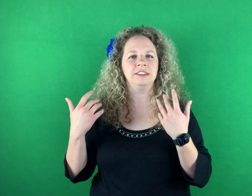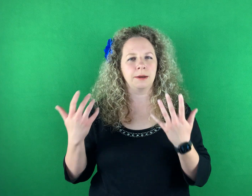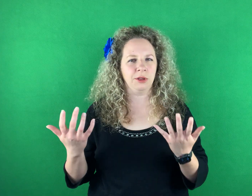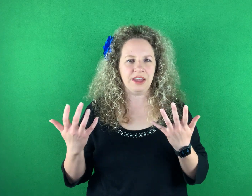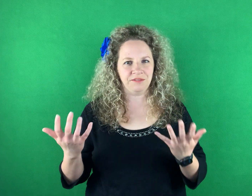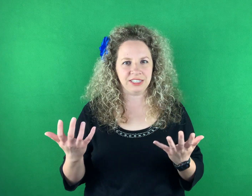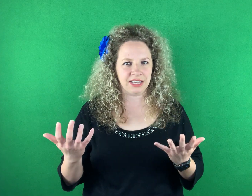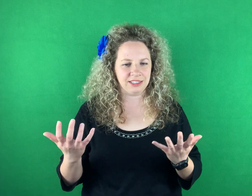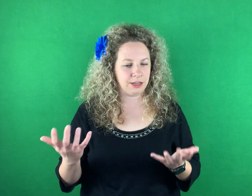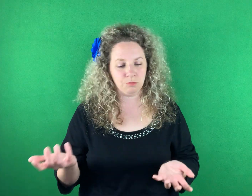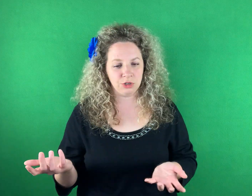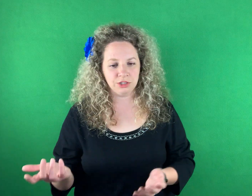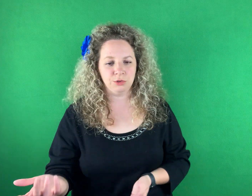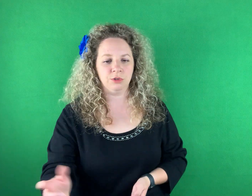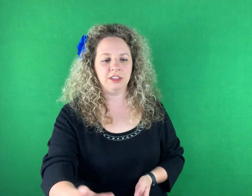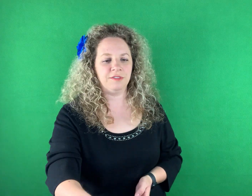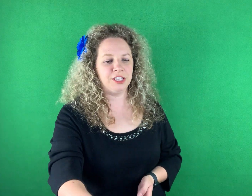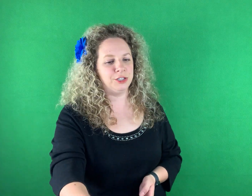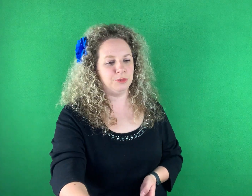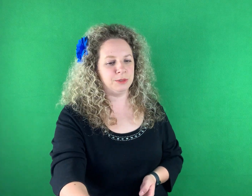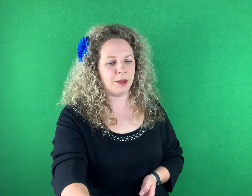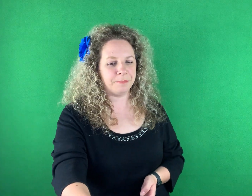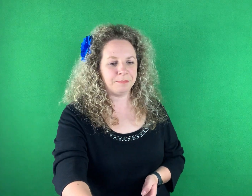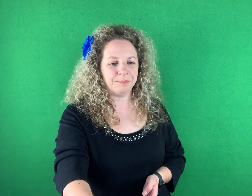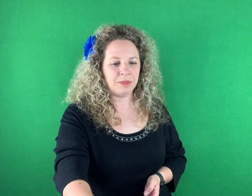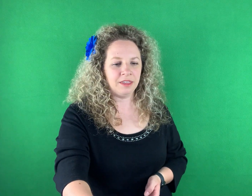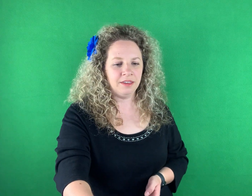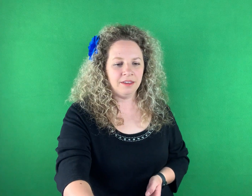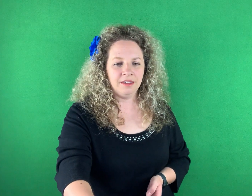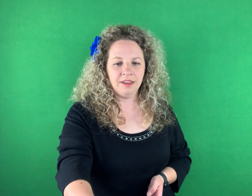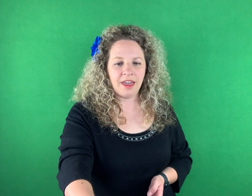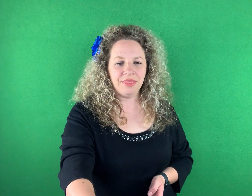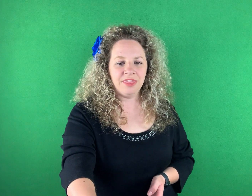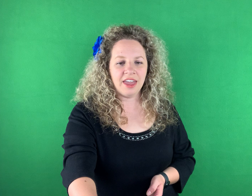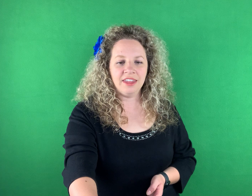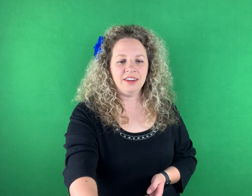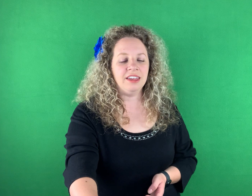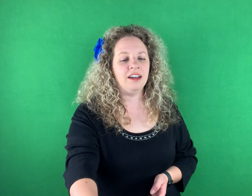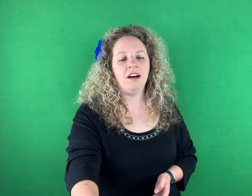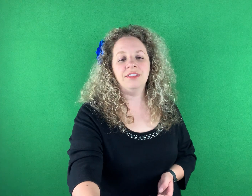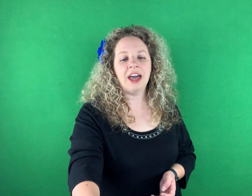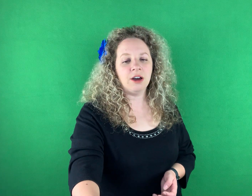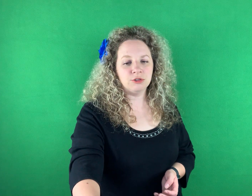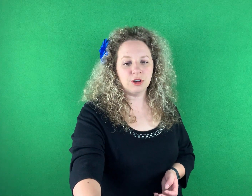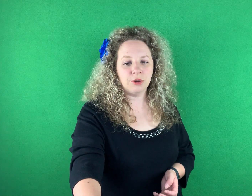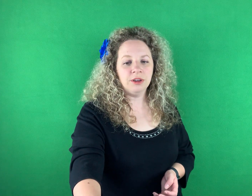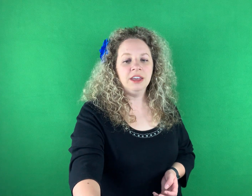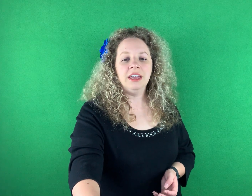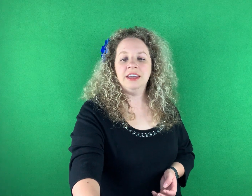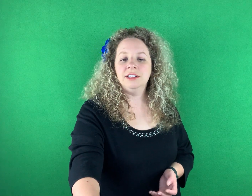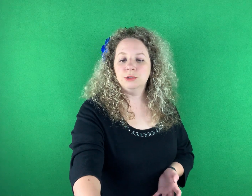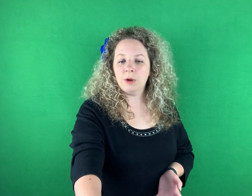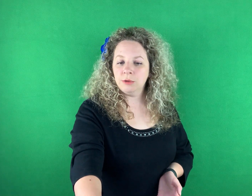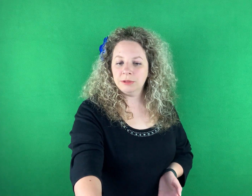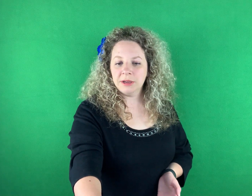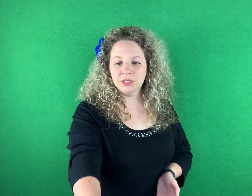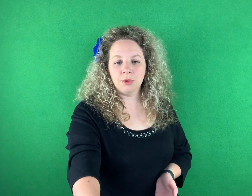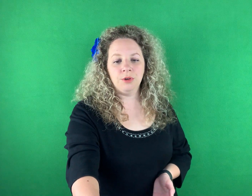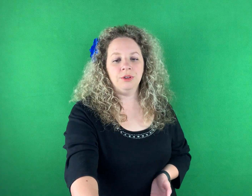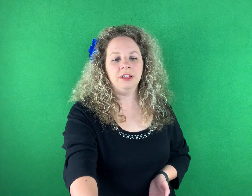double emphasizing it, which is totally fine to do as well. And then on the outro, it is well with my soul. It